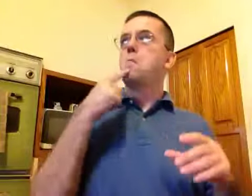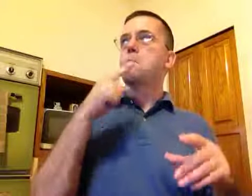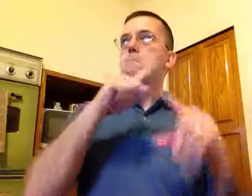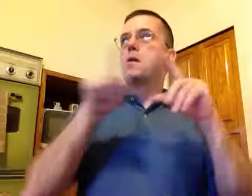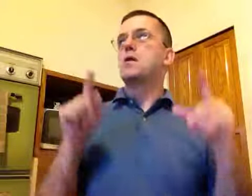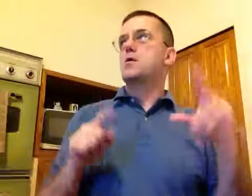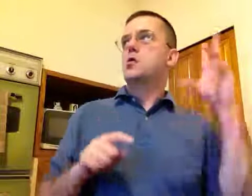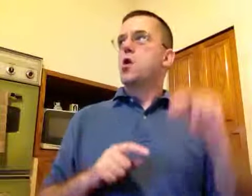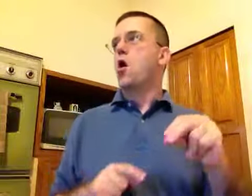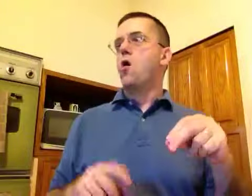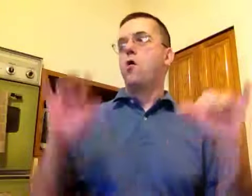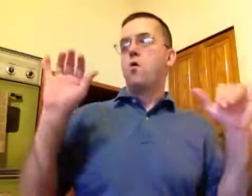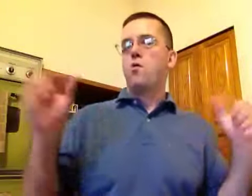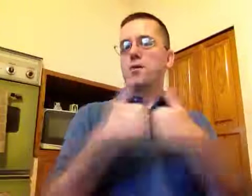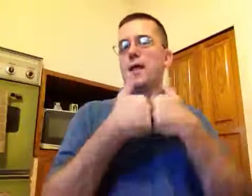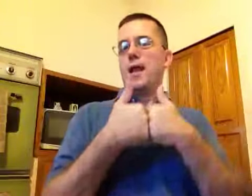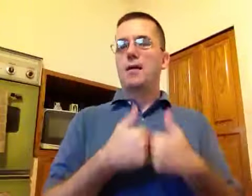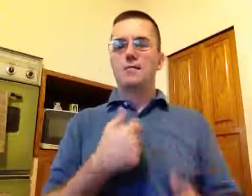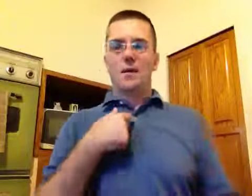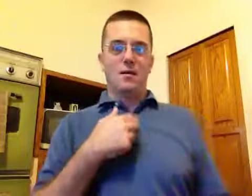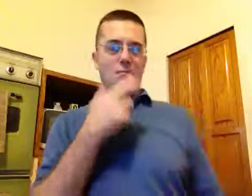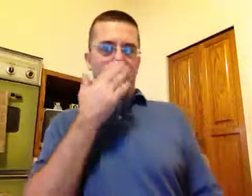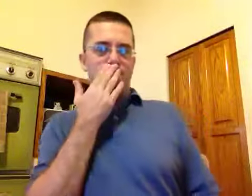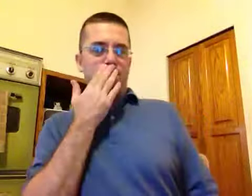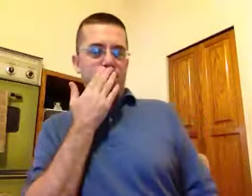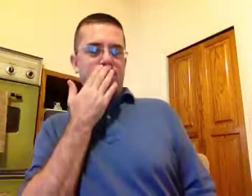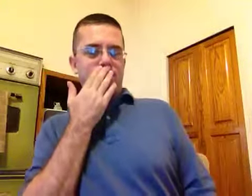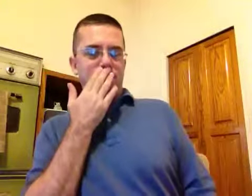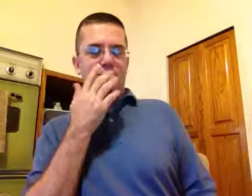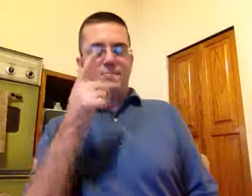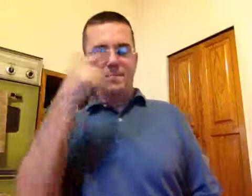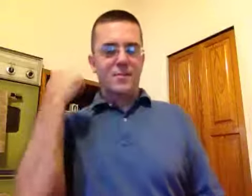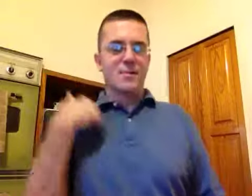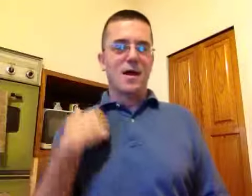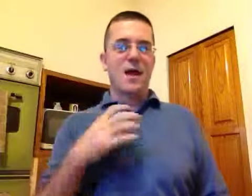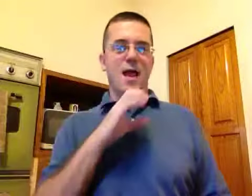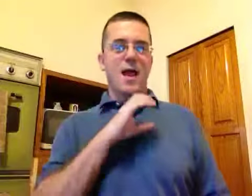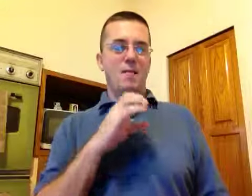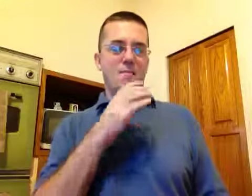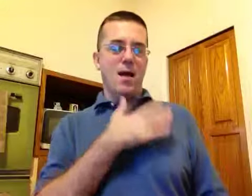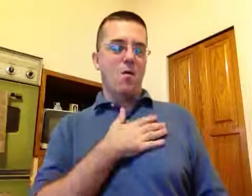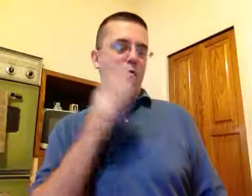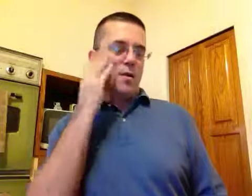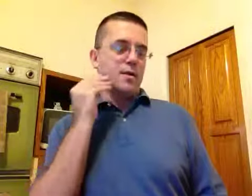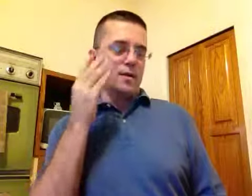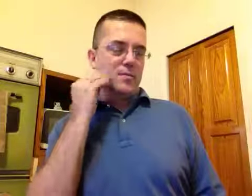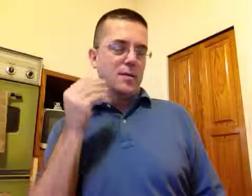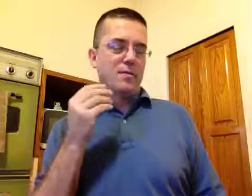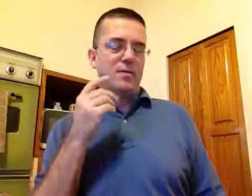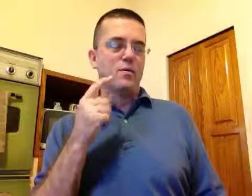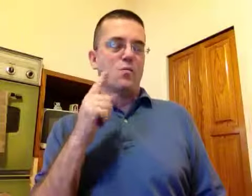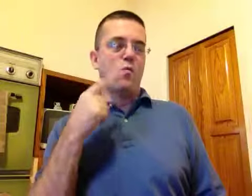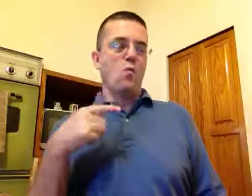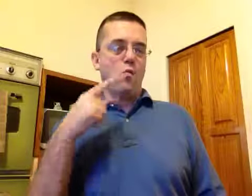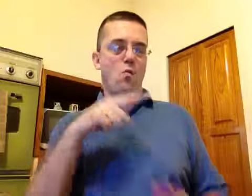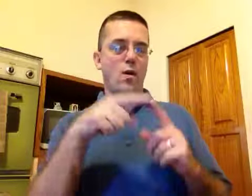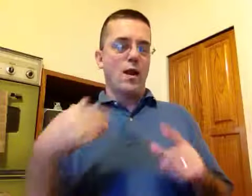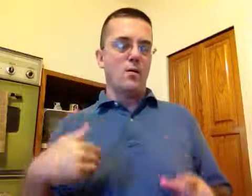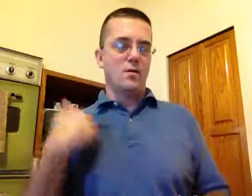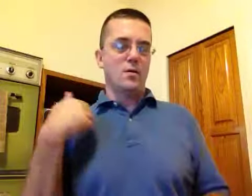games." I had to laugh a little bit because I had my own Careless at the Carnival experience when I was young. Thanks for a great product from